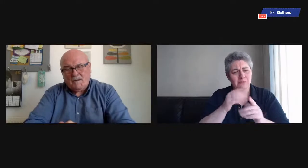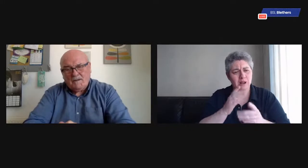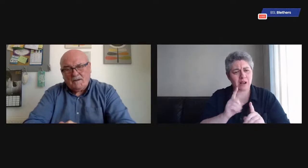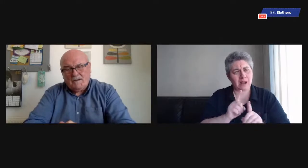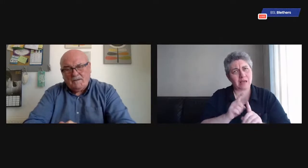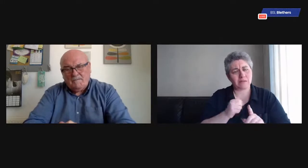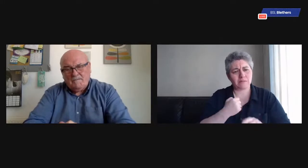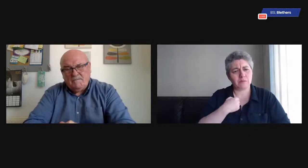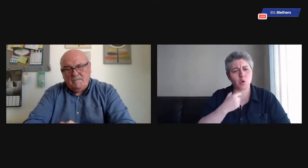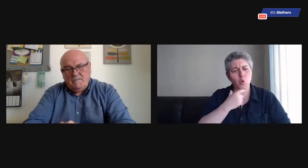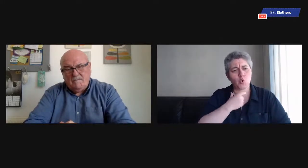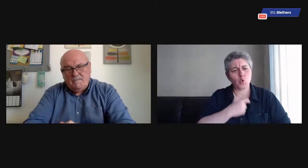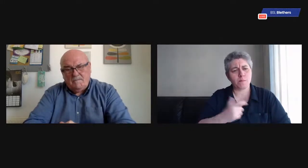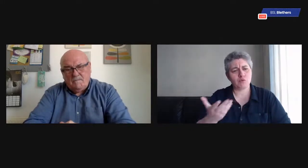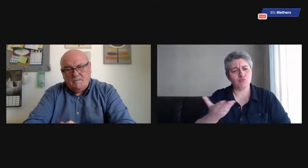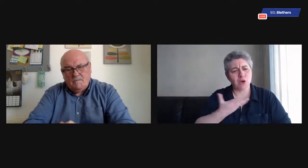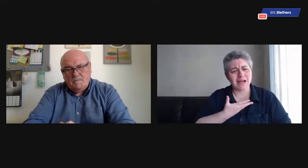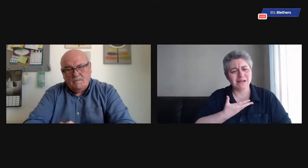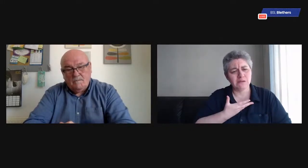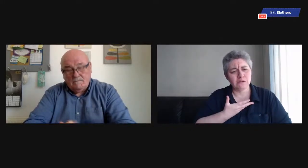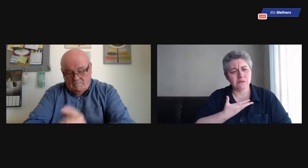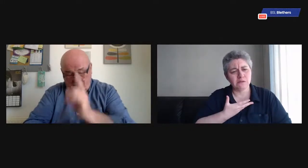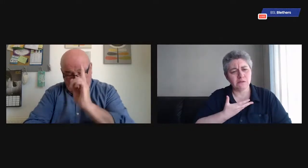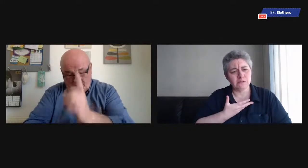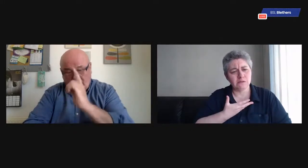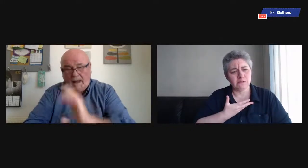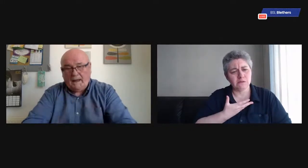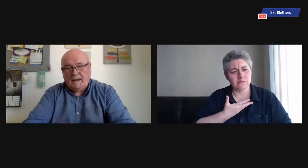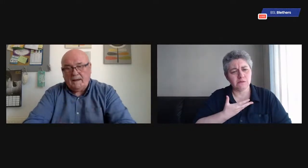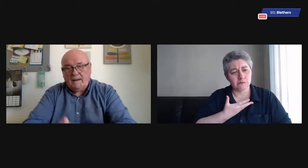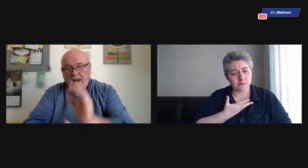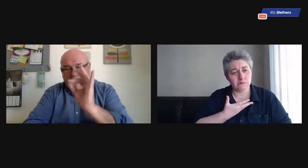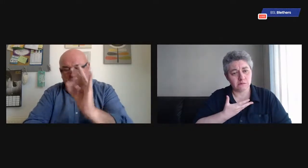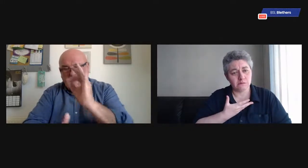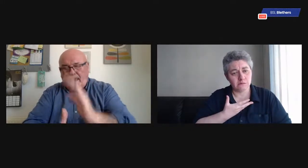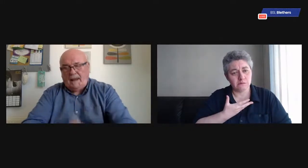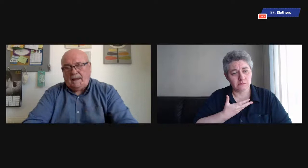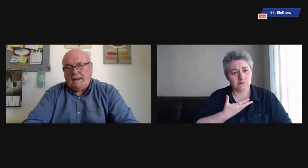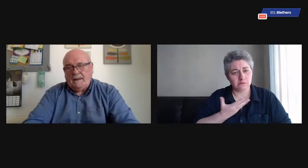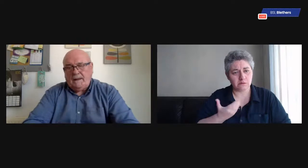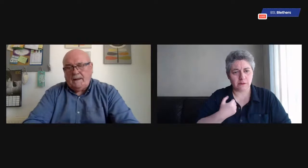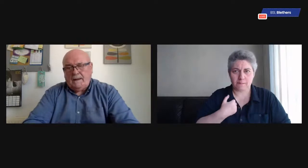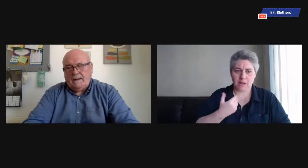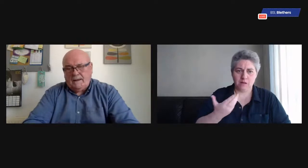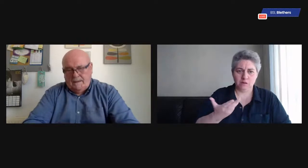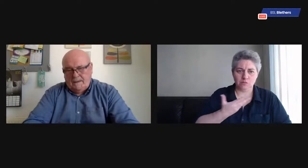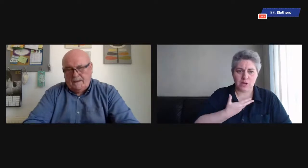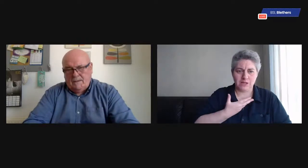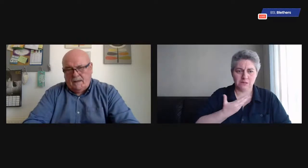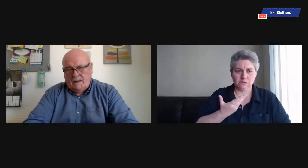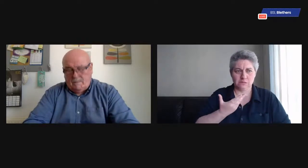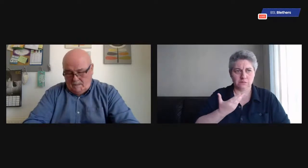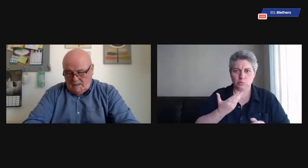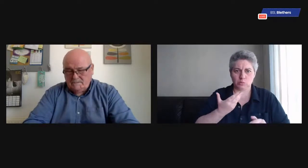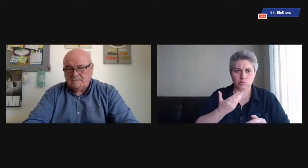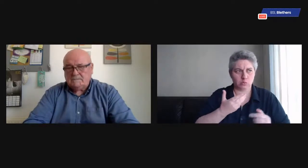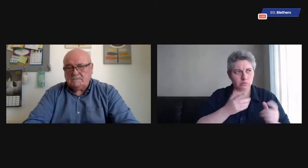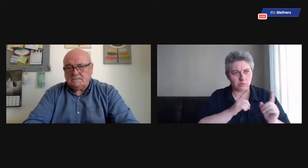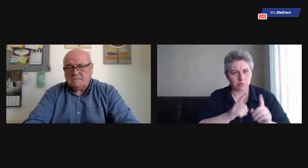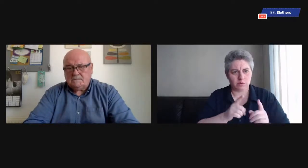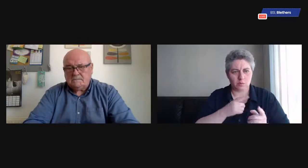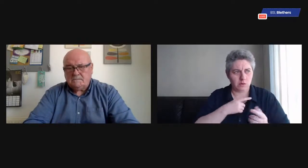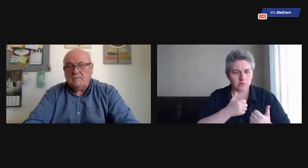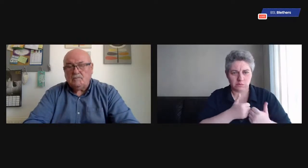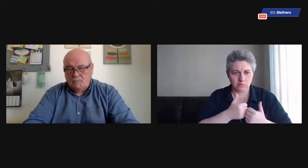hearing and deaf people with learning difficulties can't read, so communication is really important. So, and this is our human right. It